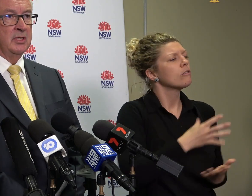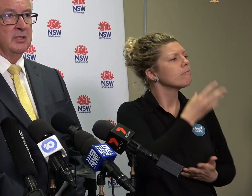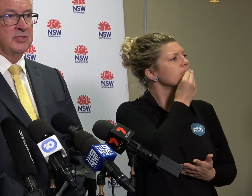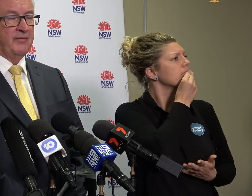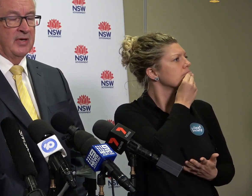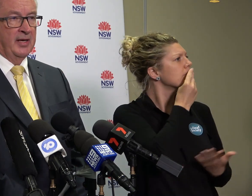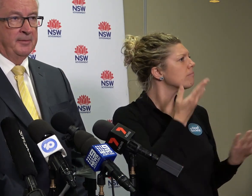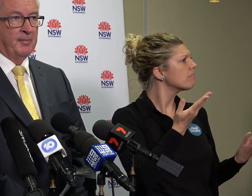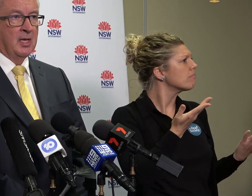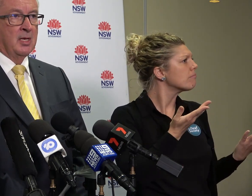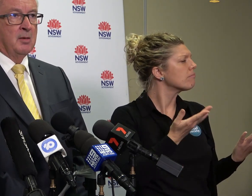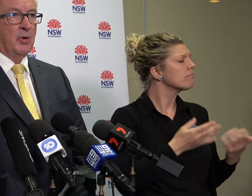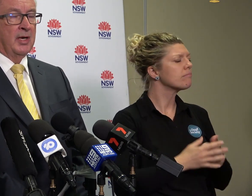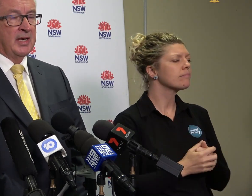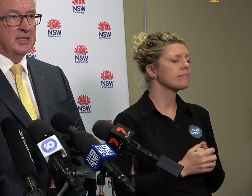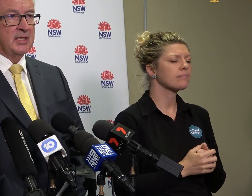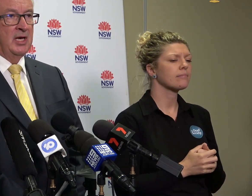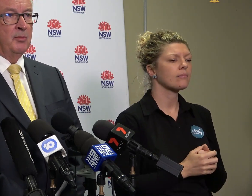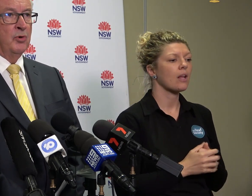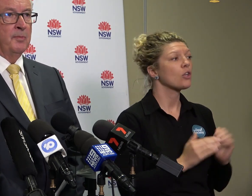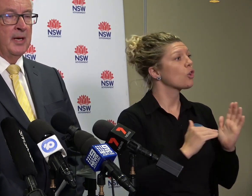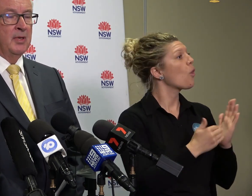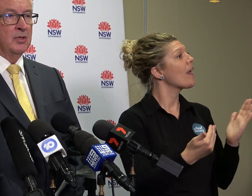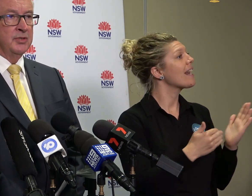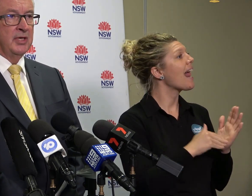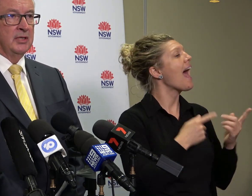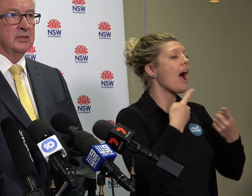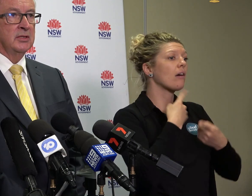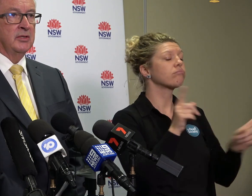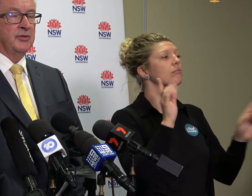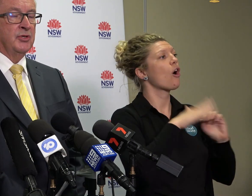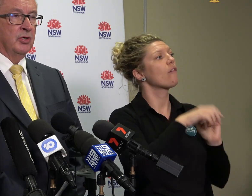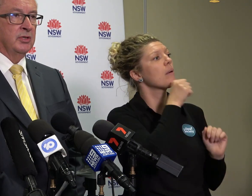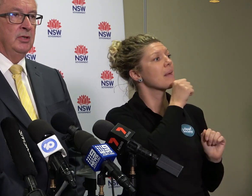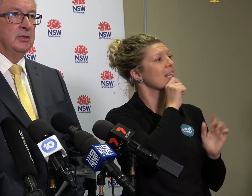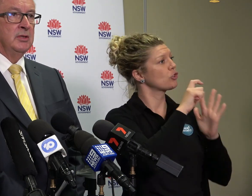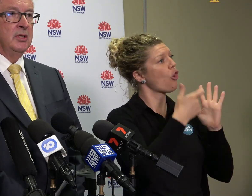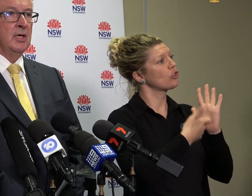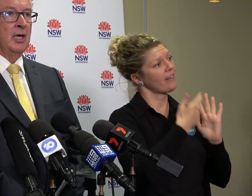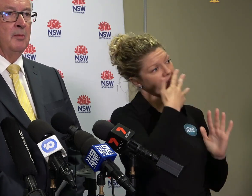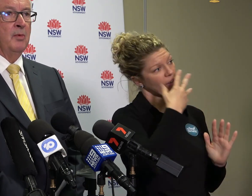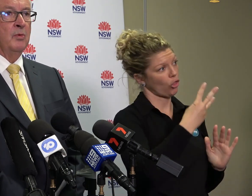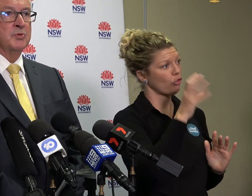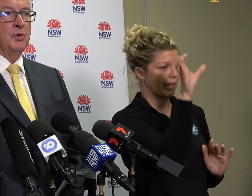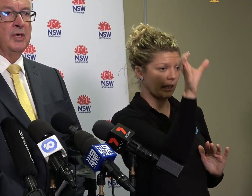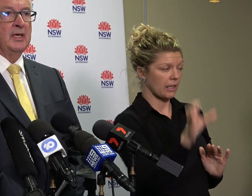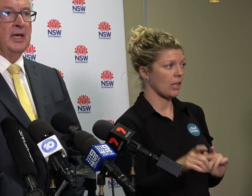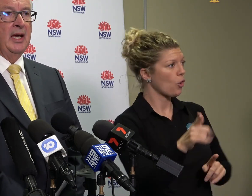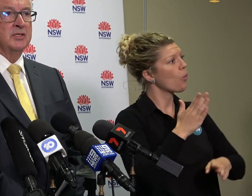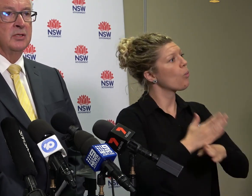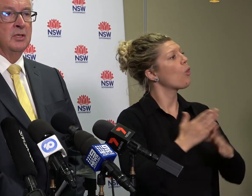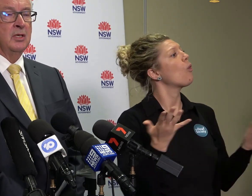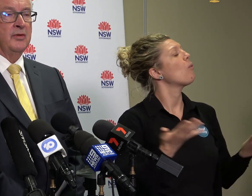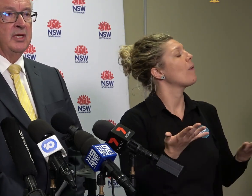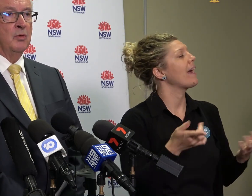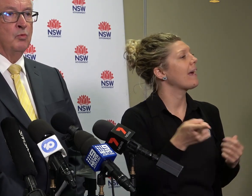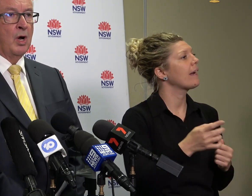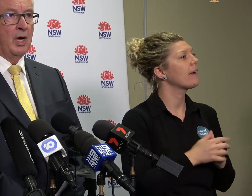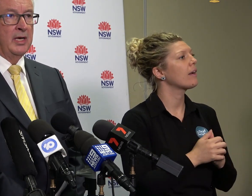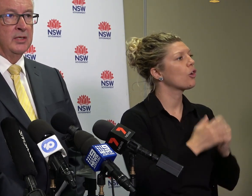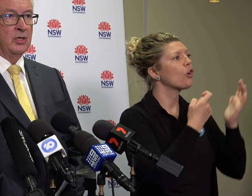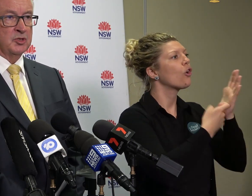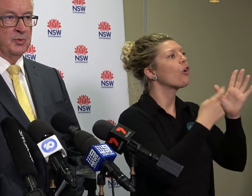privacy safeguarded. But I can say in a broader public context that the doctor was working at